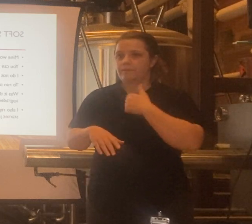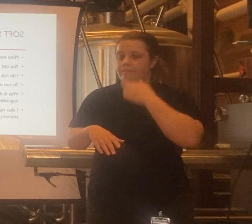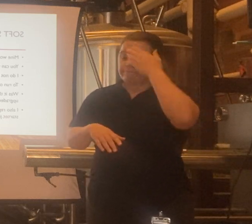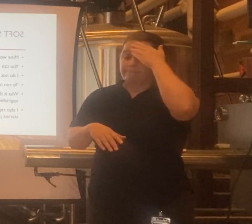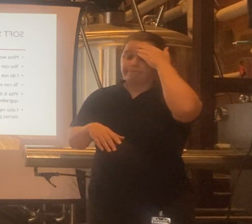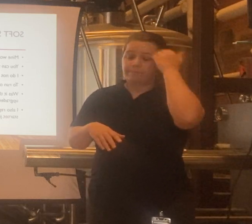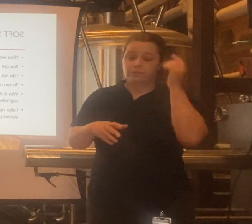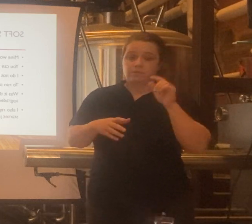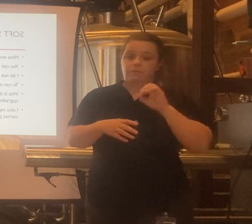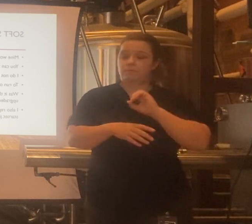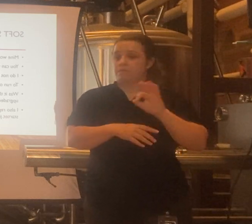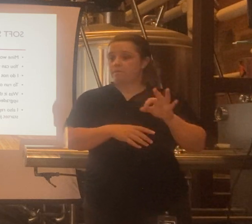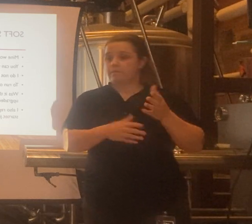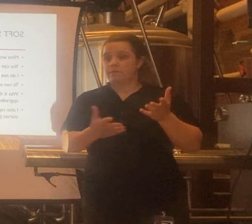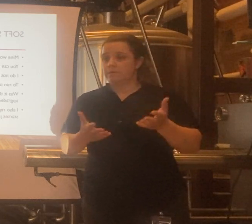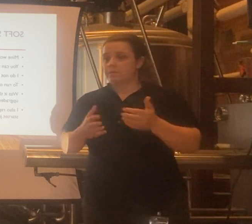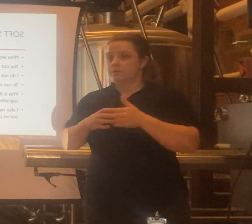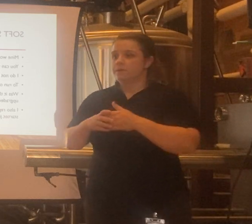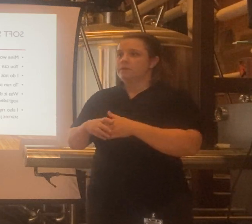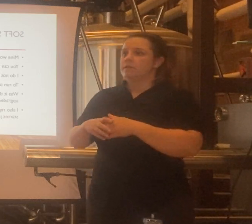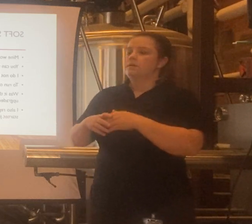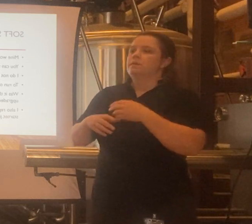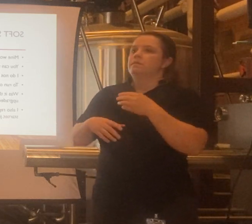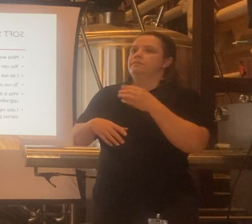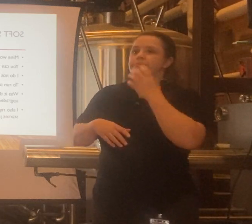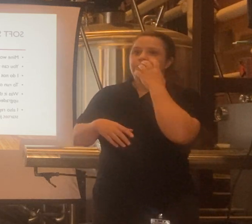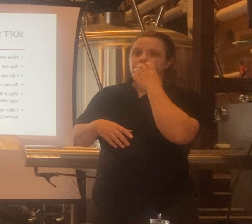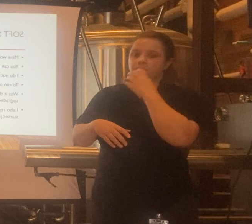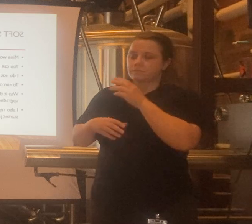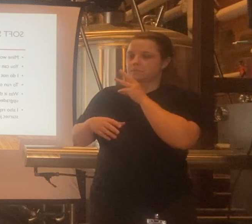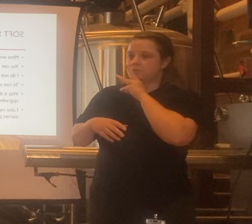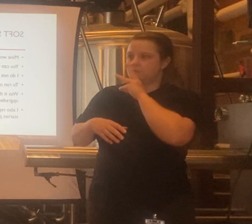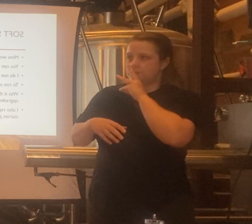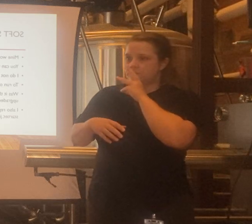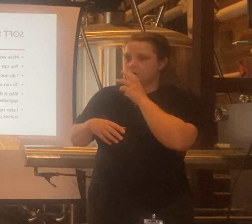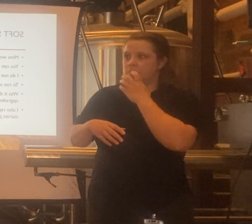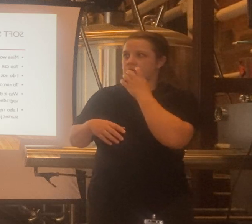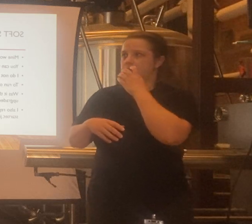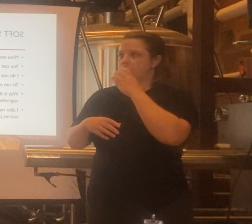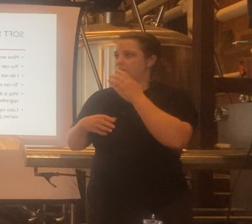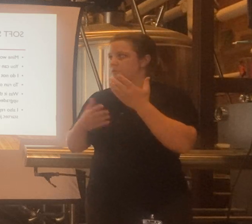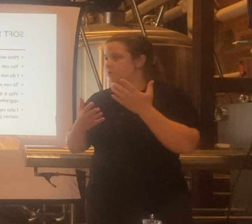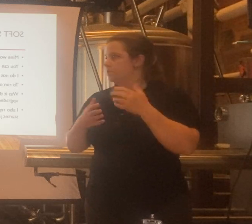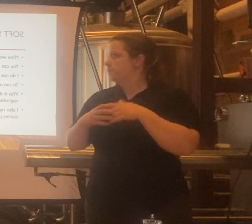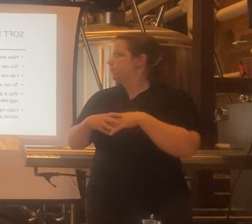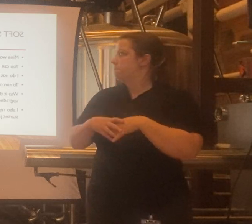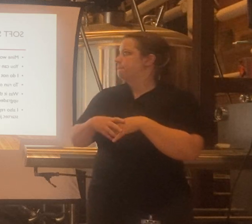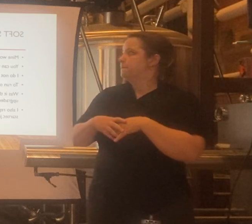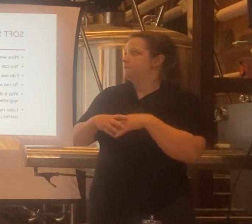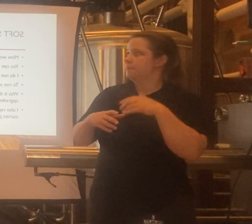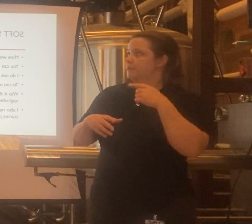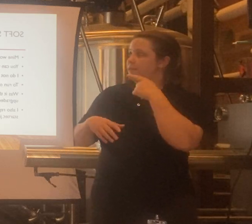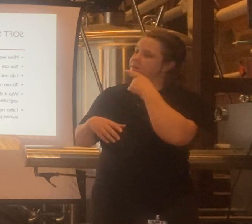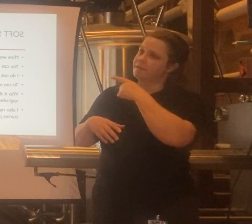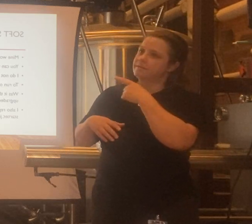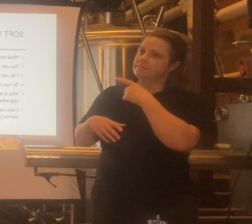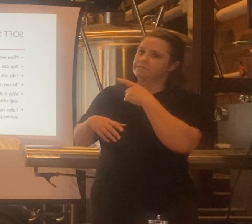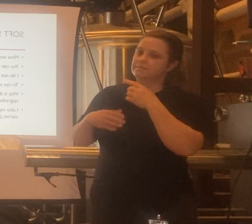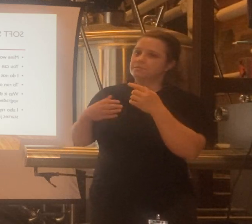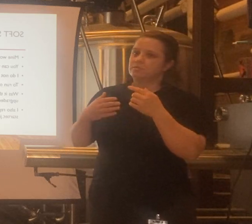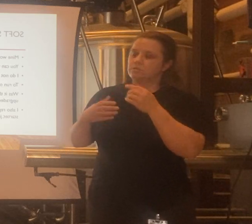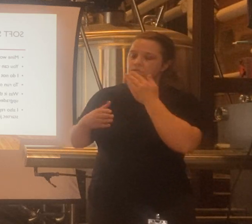heater, I turned the hot water on to see if I could hear it. Nothing. So these things are really efficient if you want to replace your water heater. Not in this presentation